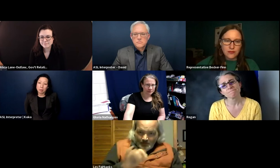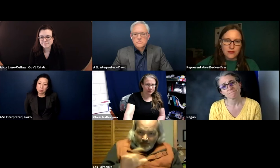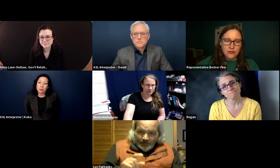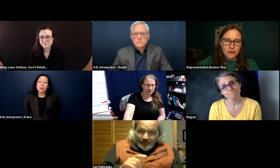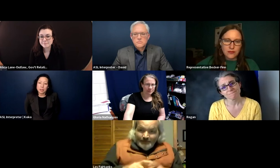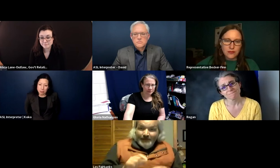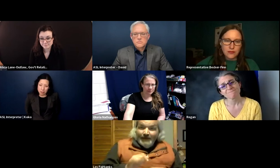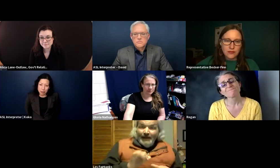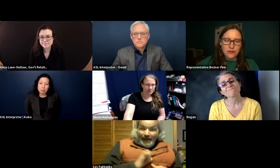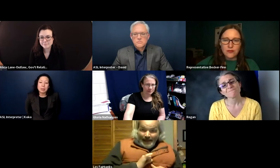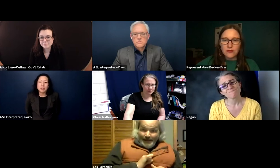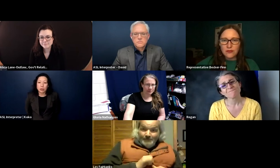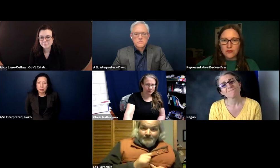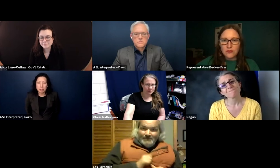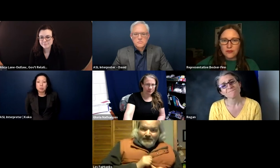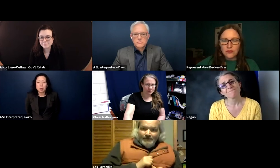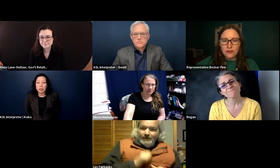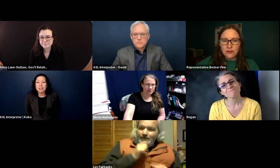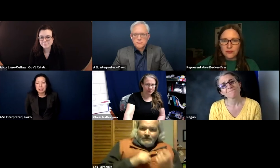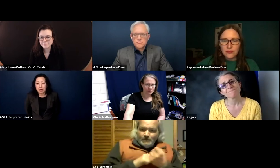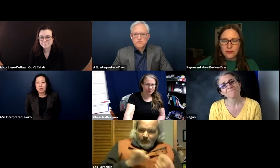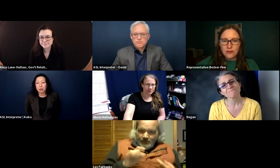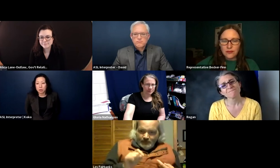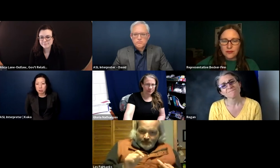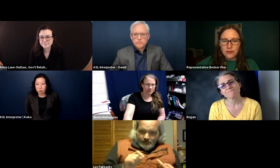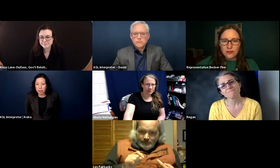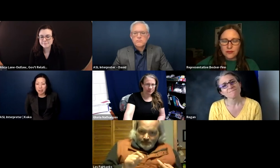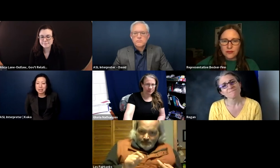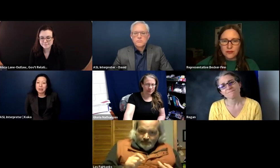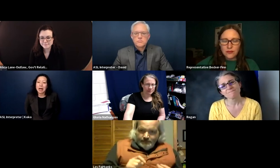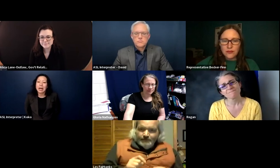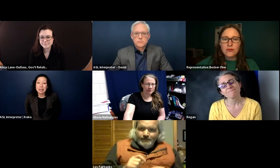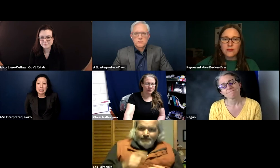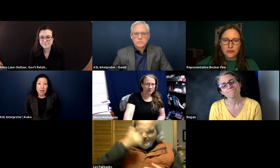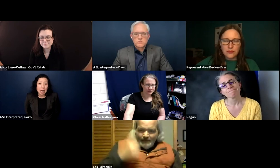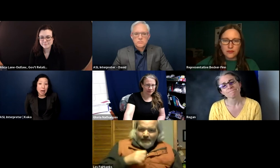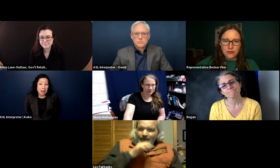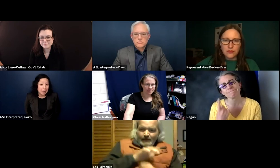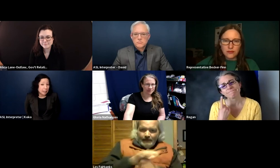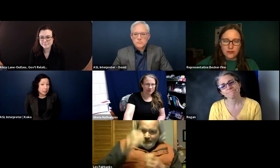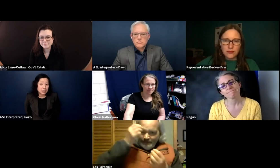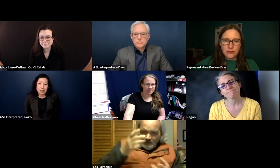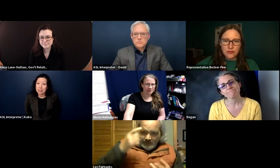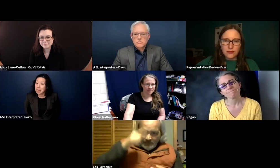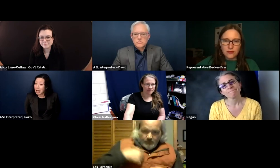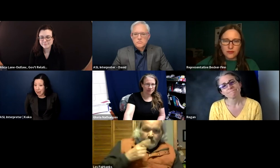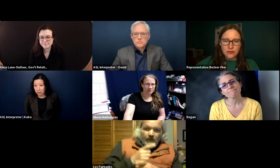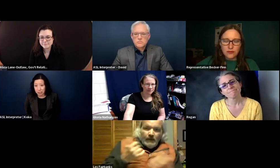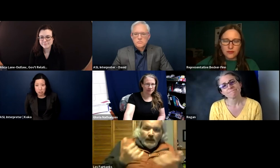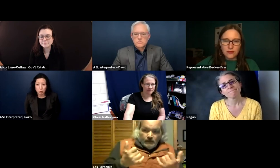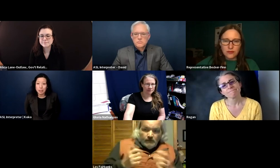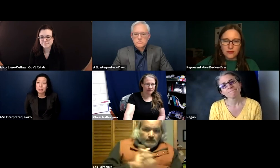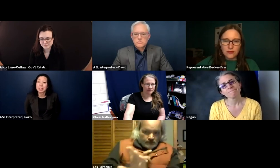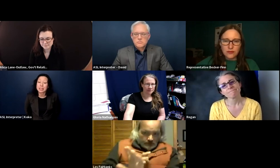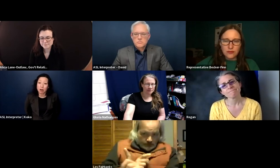And I am the Minnesota Commission's board did vote to support this. And I did not